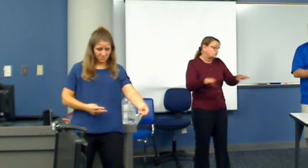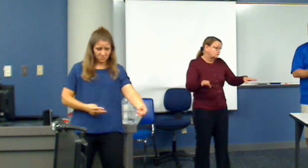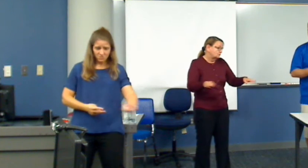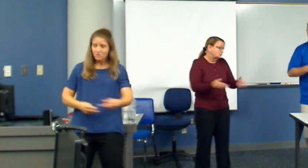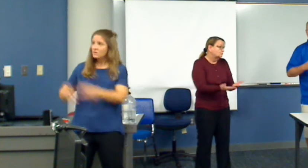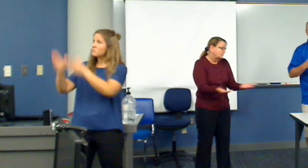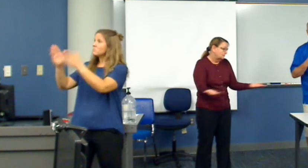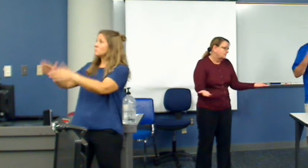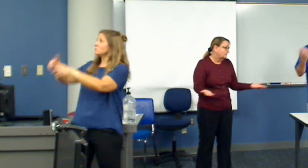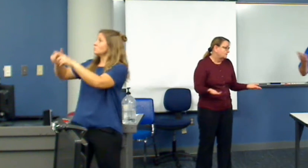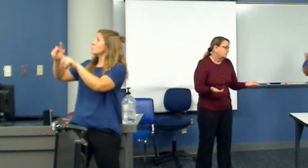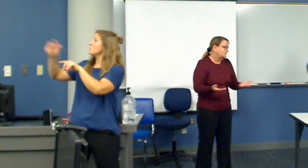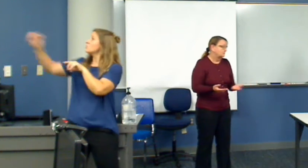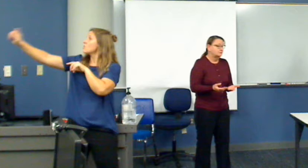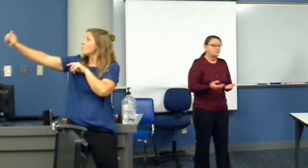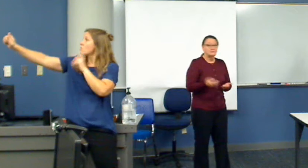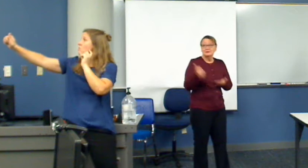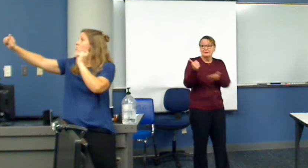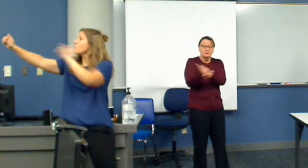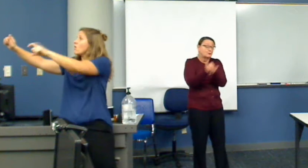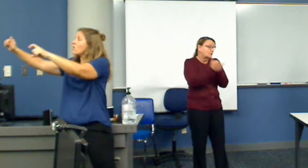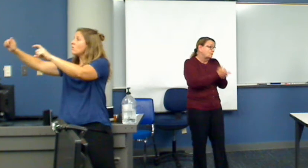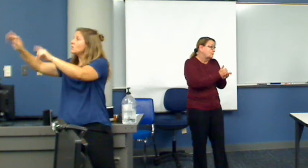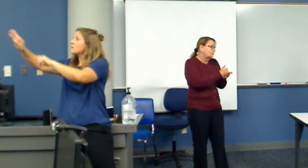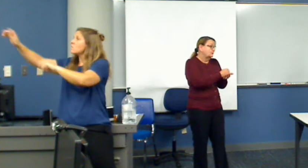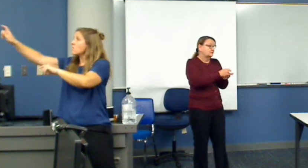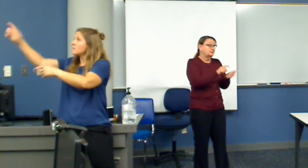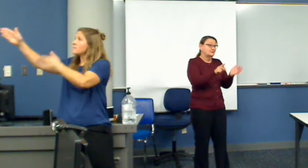victim. If we call 911,